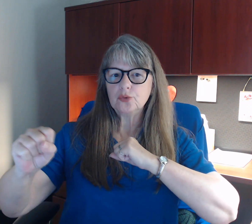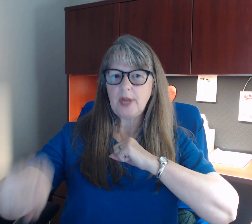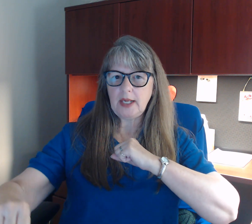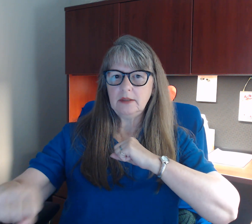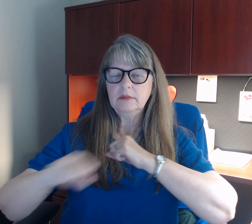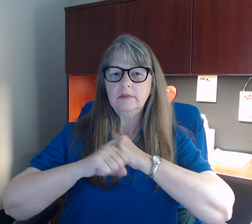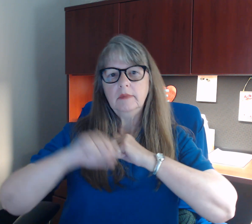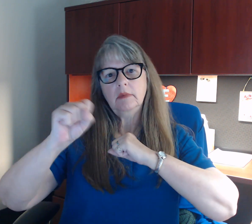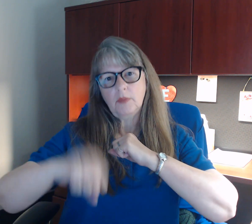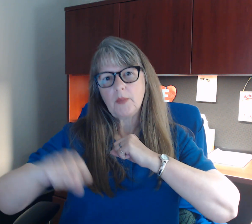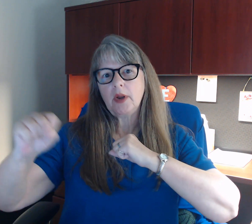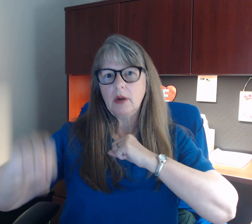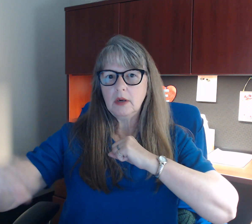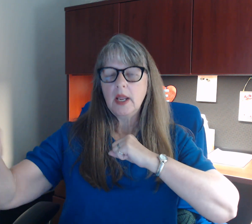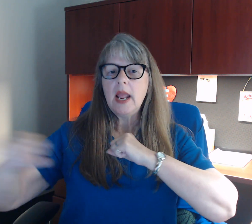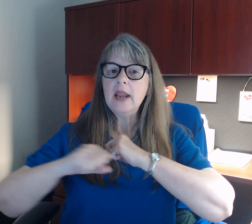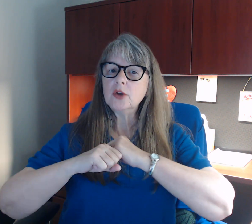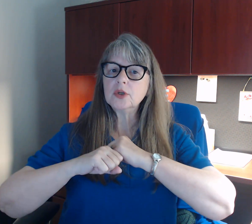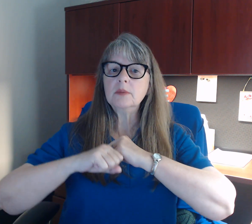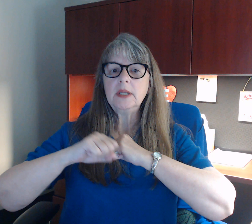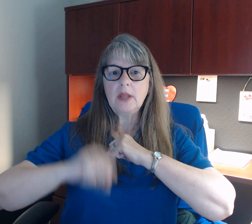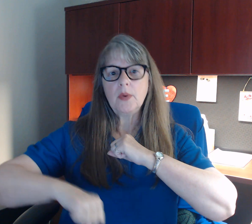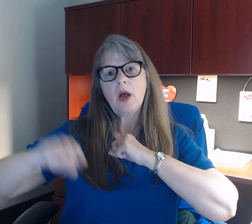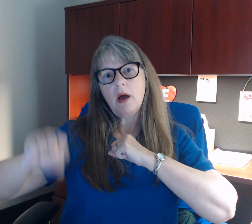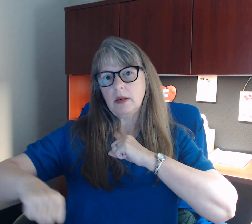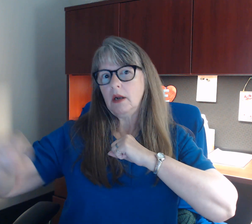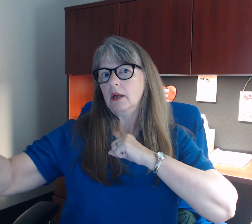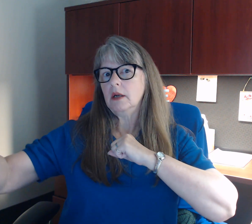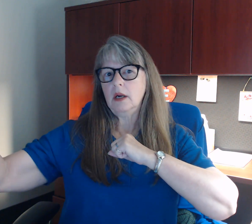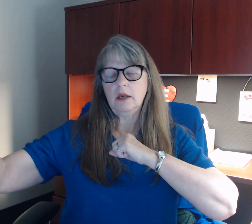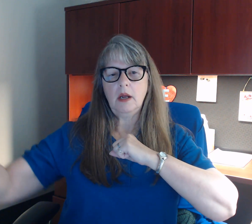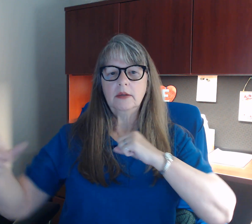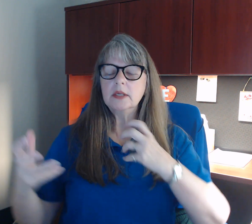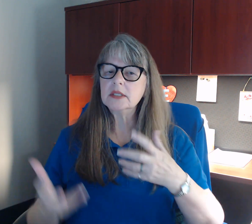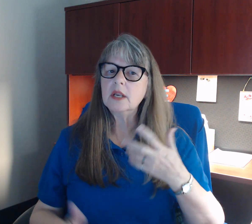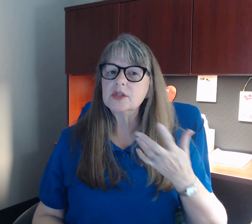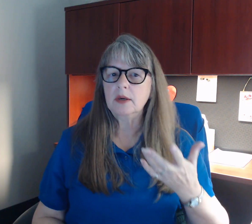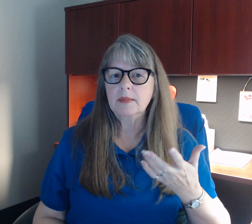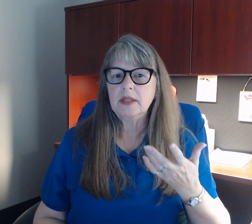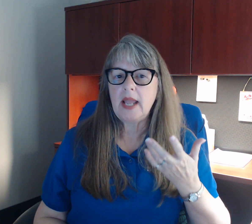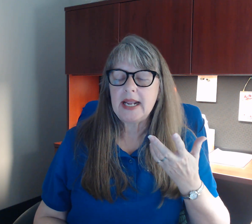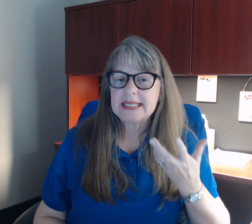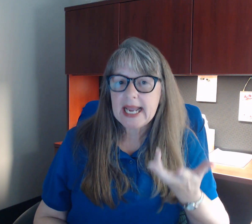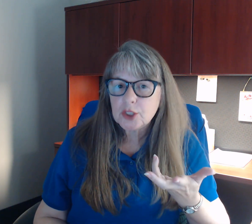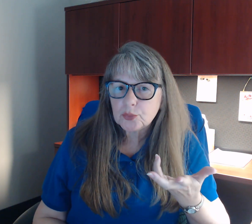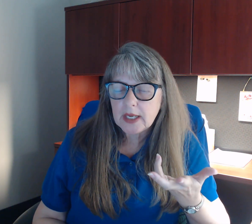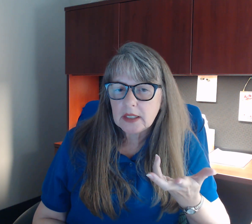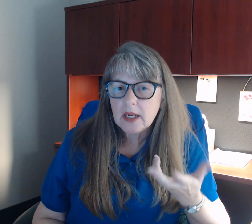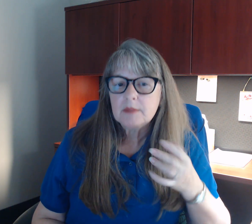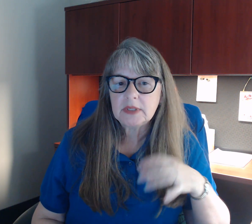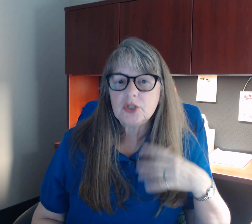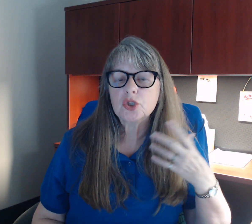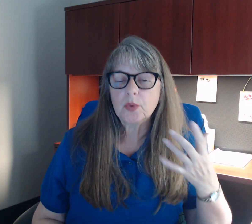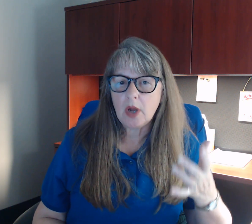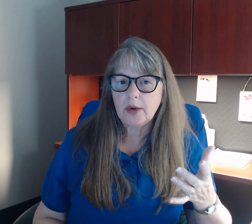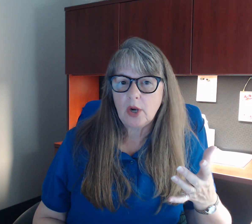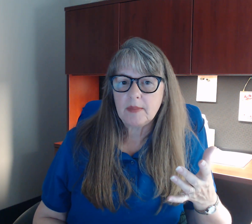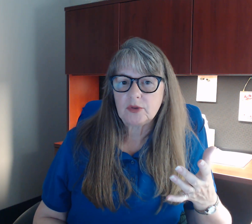exaggerate. They went on. And it also could be they went on and on and on and on. It doesn't necessarily mean they exaggerated, but they just went on and on about the